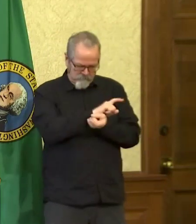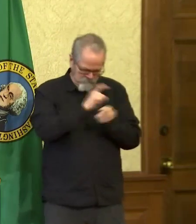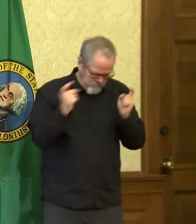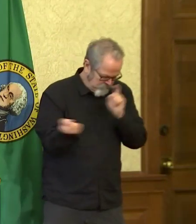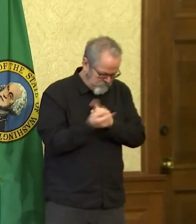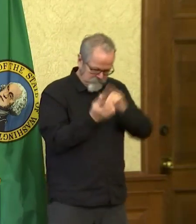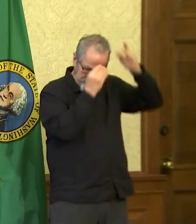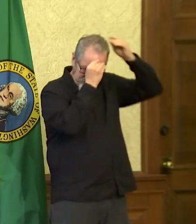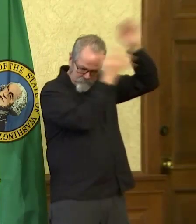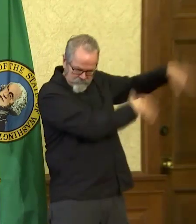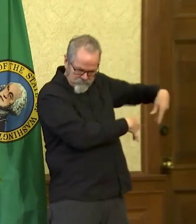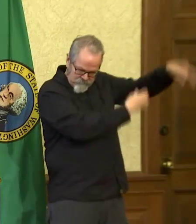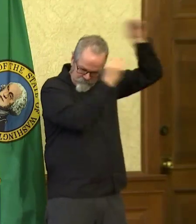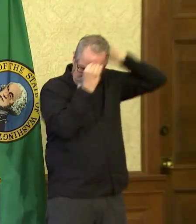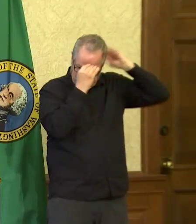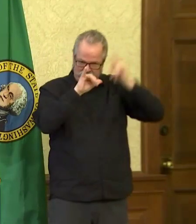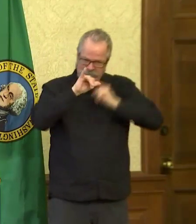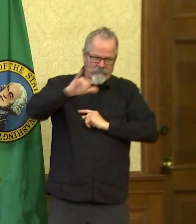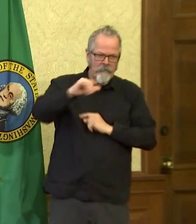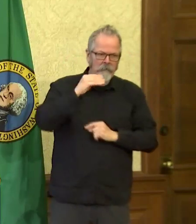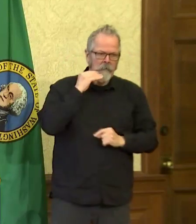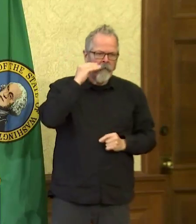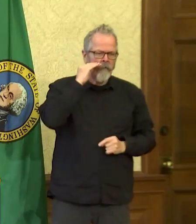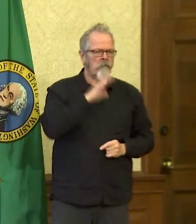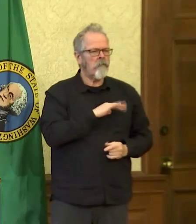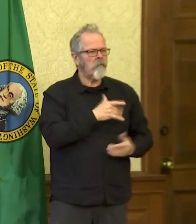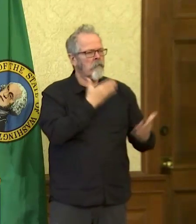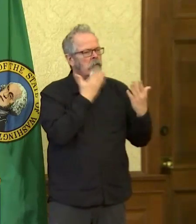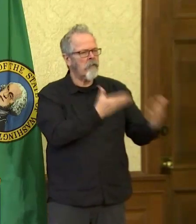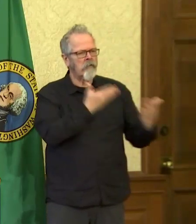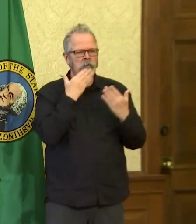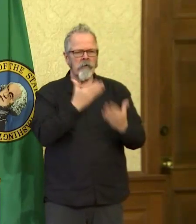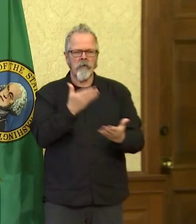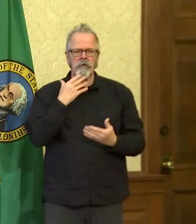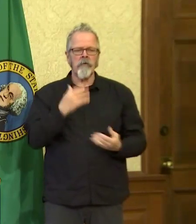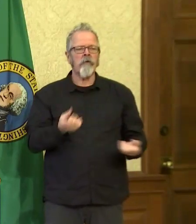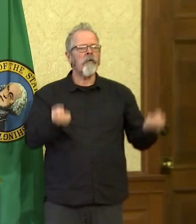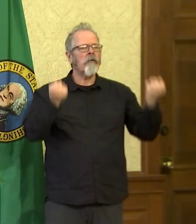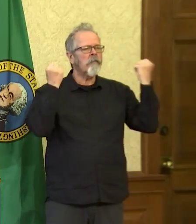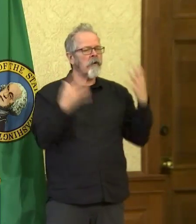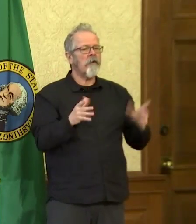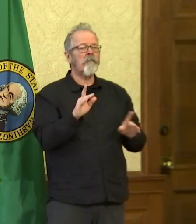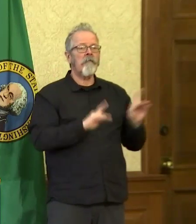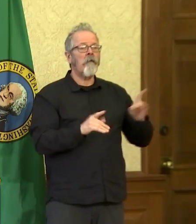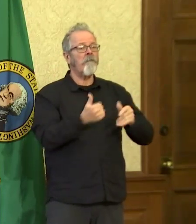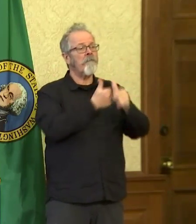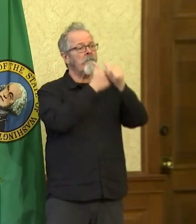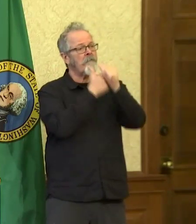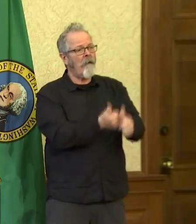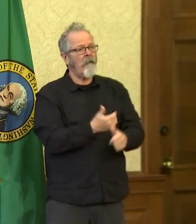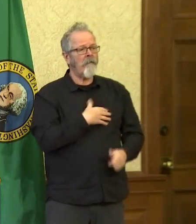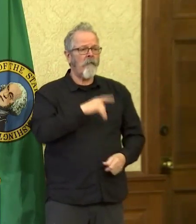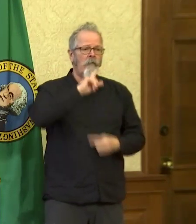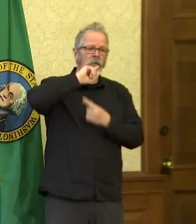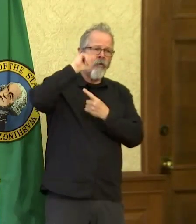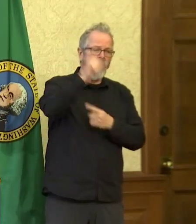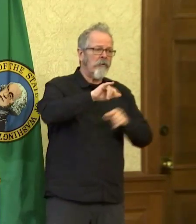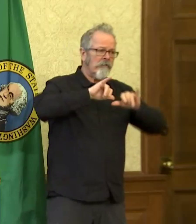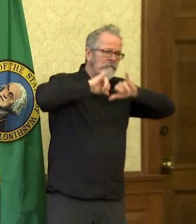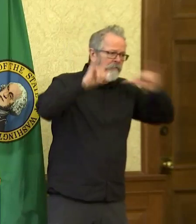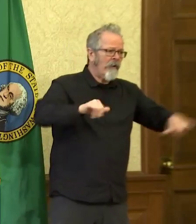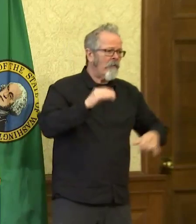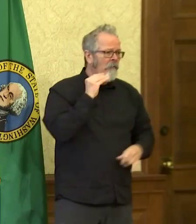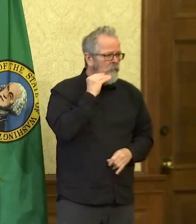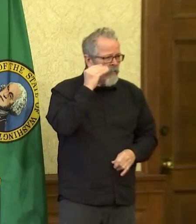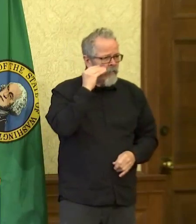Washingtonians are complying with stay home, stay healthy across the state of Washington. It's really it was pretty amazing. I